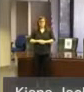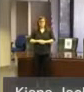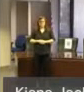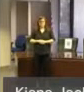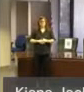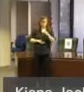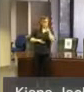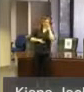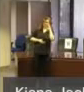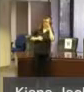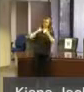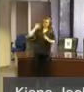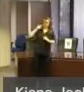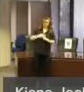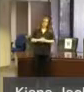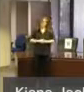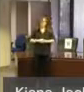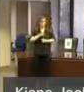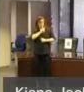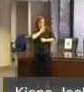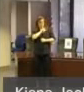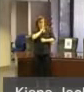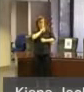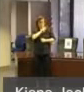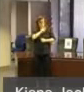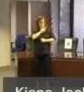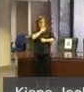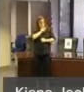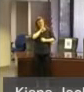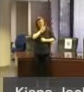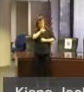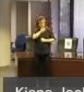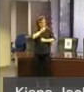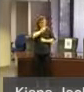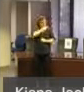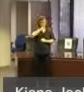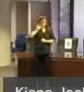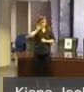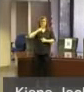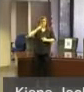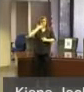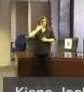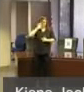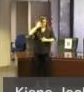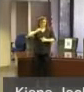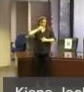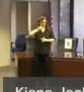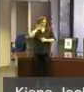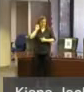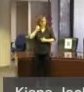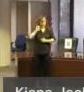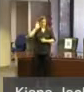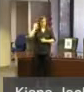Crutchfield, second. Russell Crutchfield has seconded that motion. All in favor say aye. Aye.